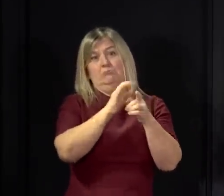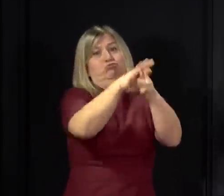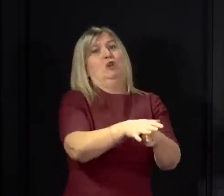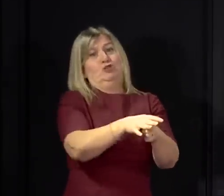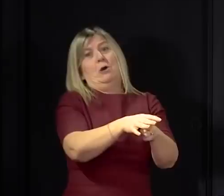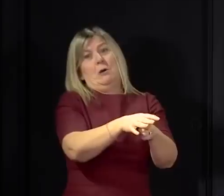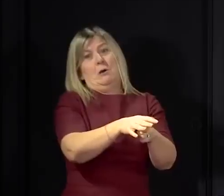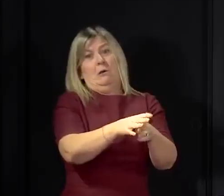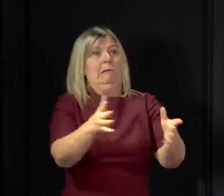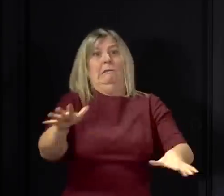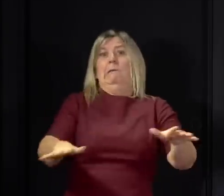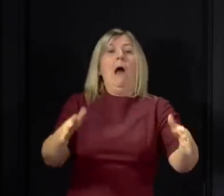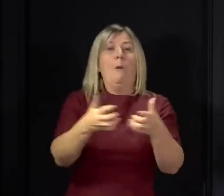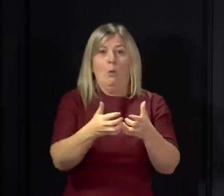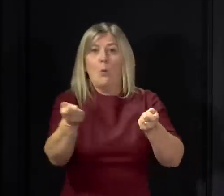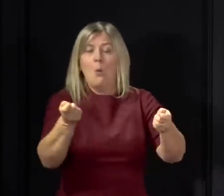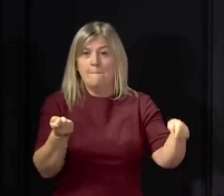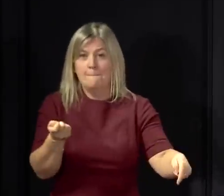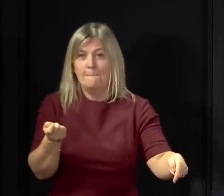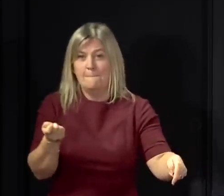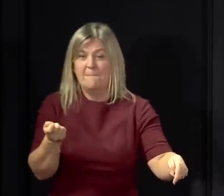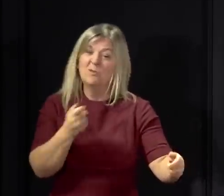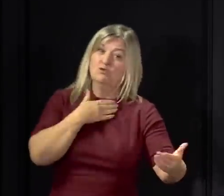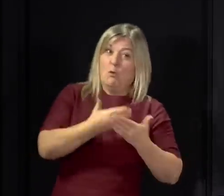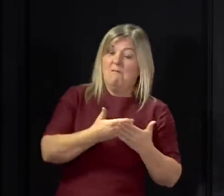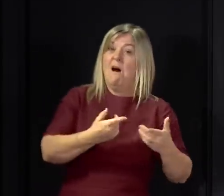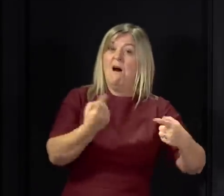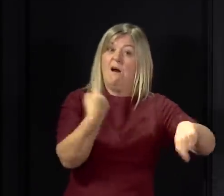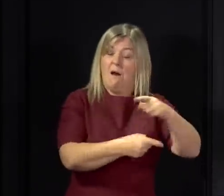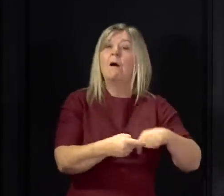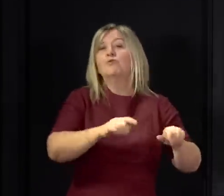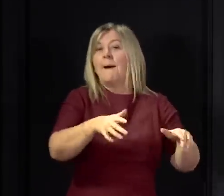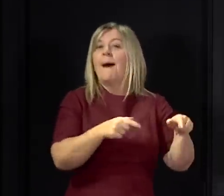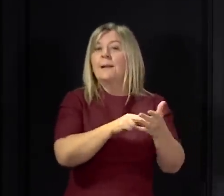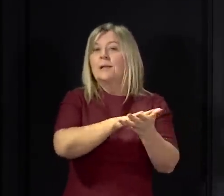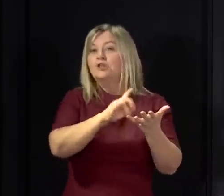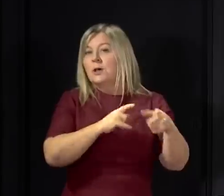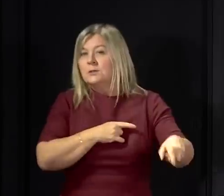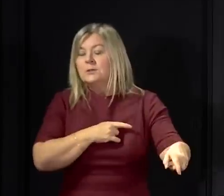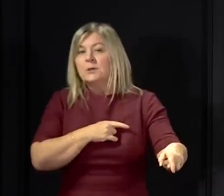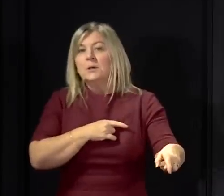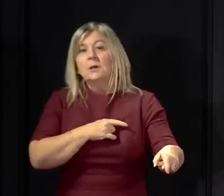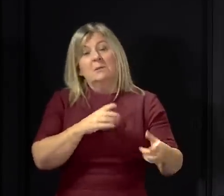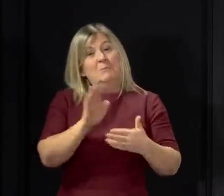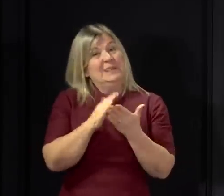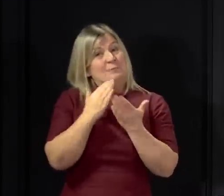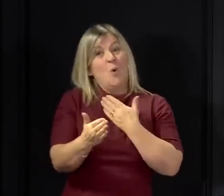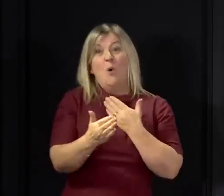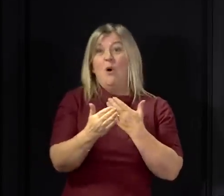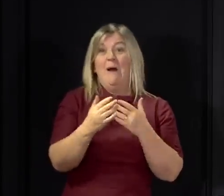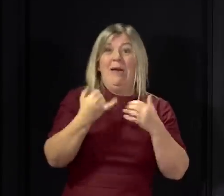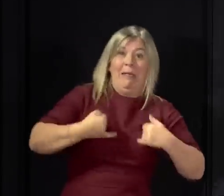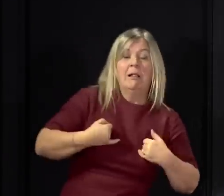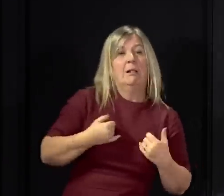every stage so far of the pandemic. And if all of that happened, it would mean many more people dying from this